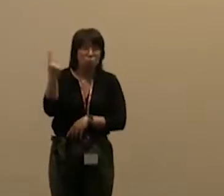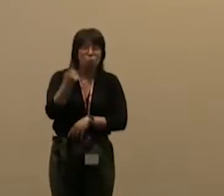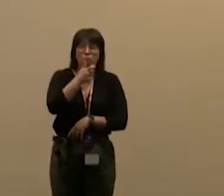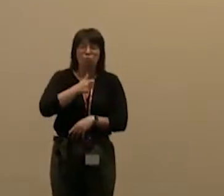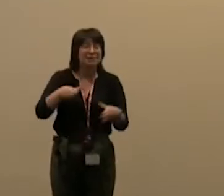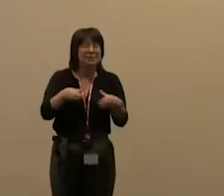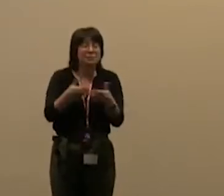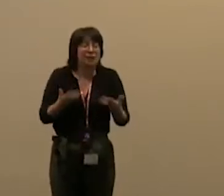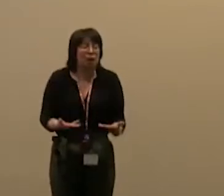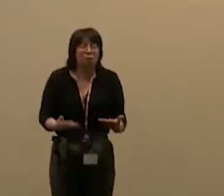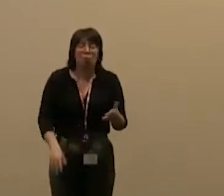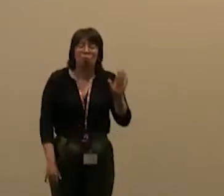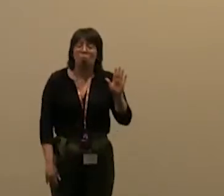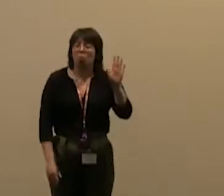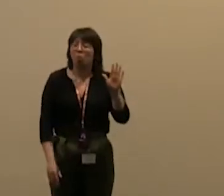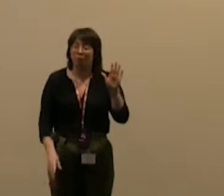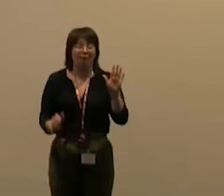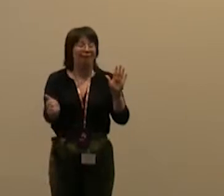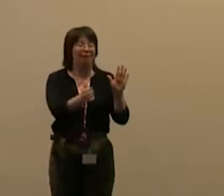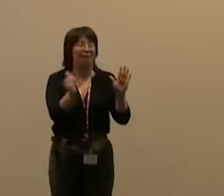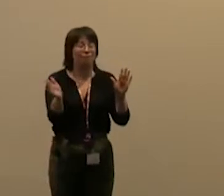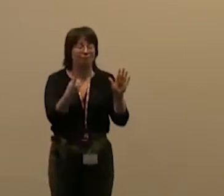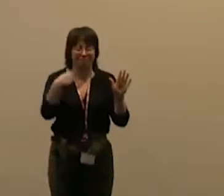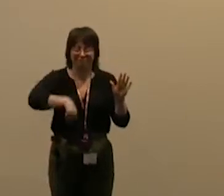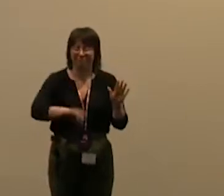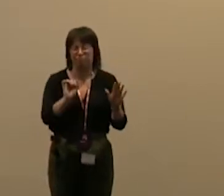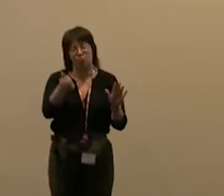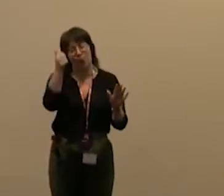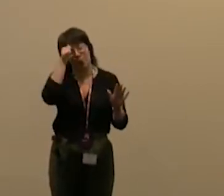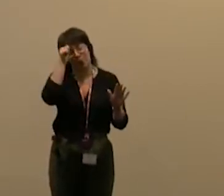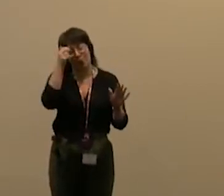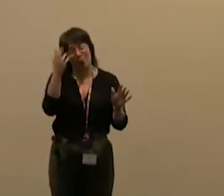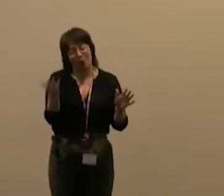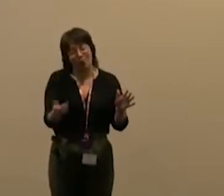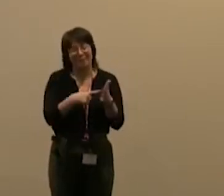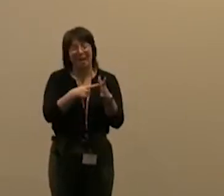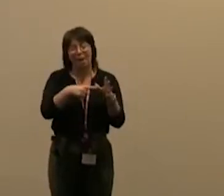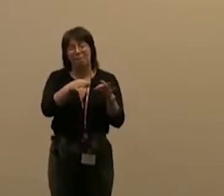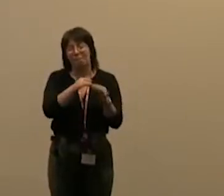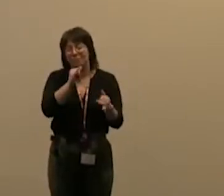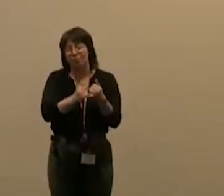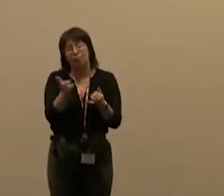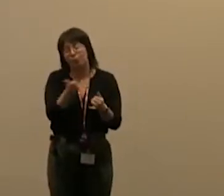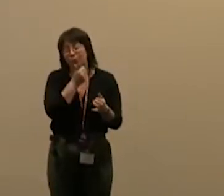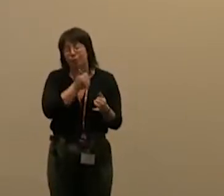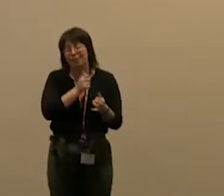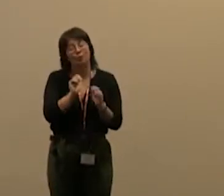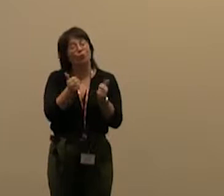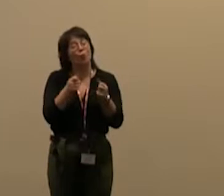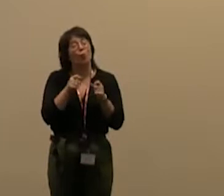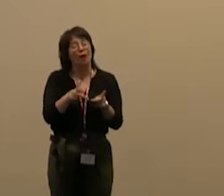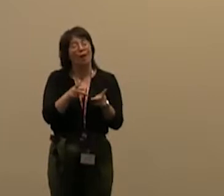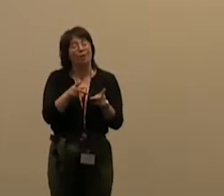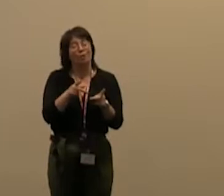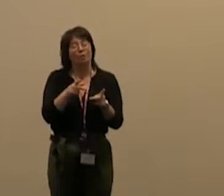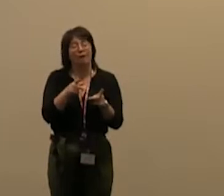using Teams right now? Okay, great, so everyone. So you're familiar with tabs, you probably use that. That's a good way to take,